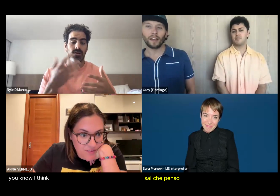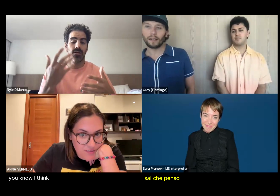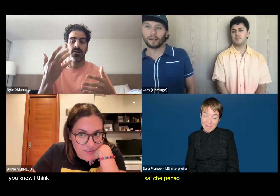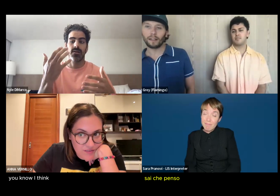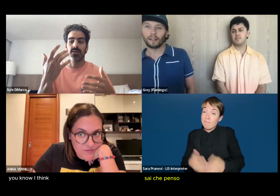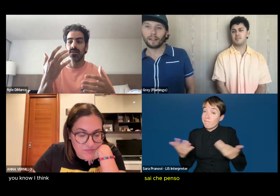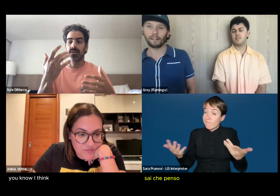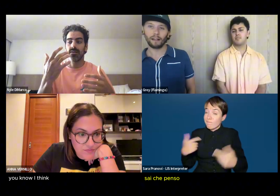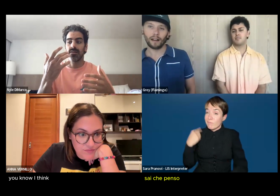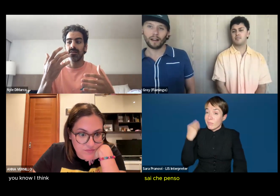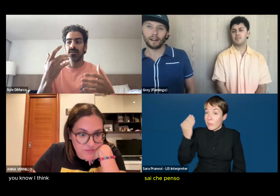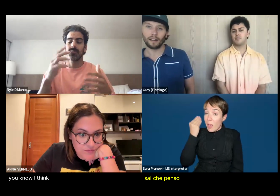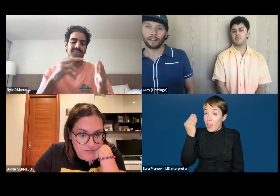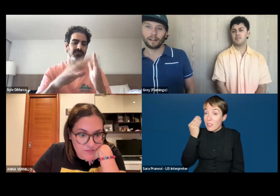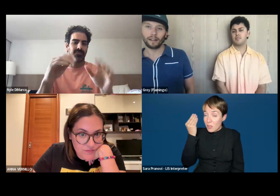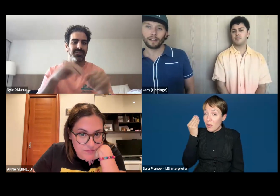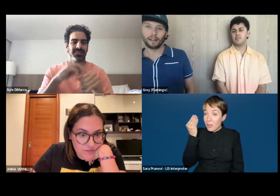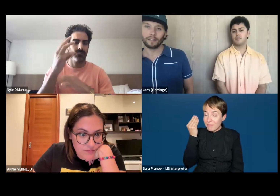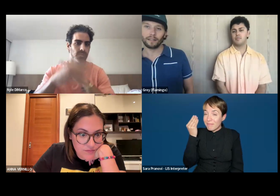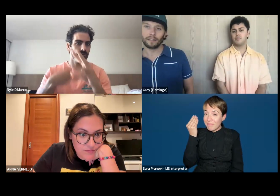You know, I think